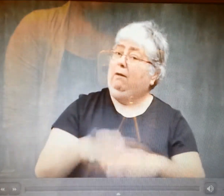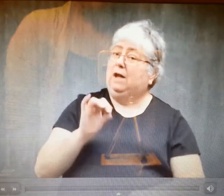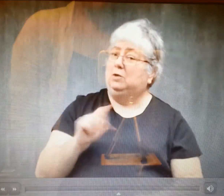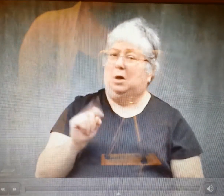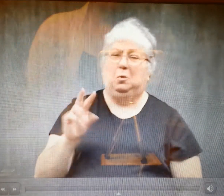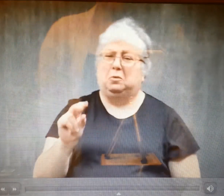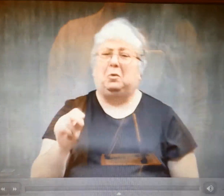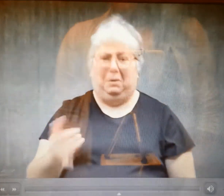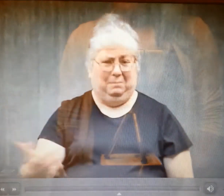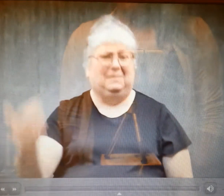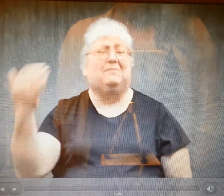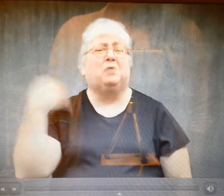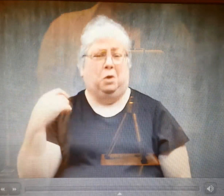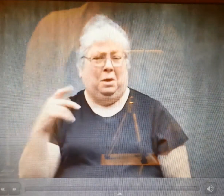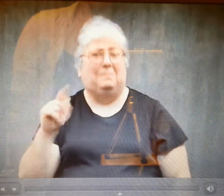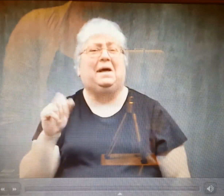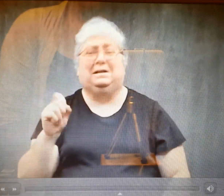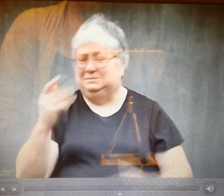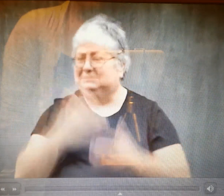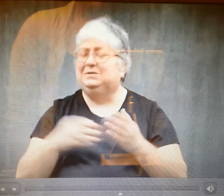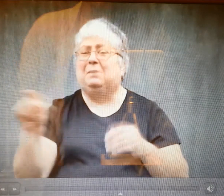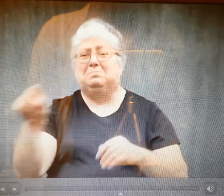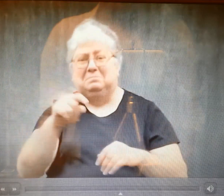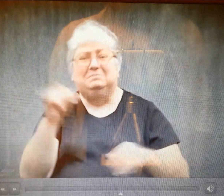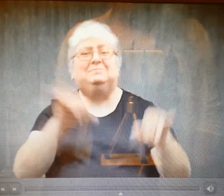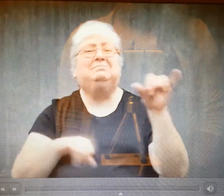It was the first time that they actually recognized that in Germany.